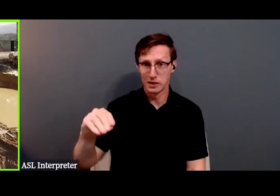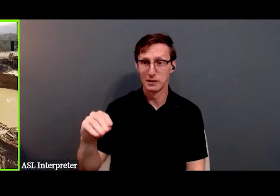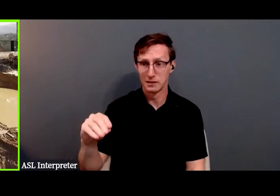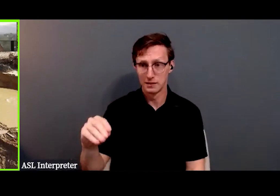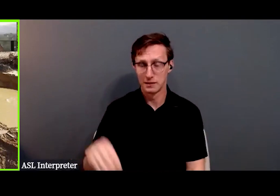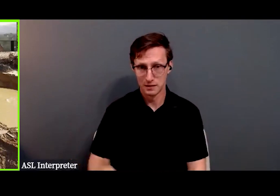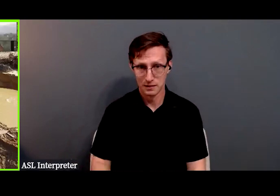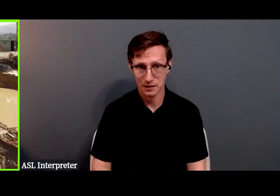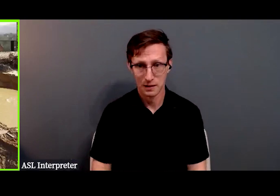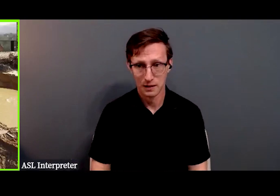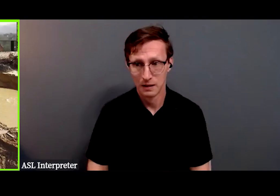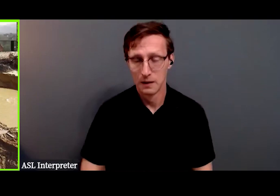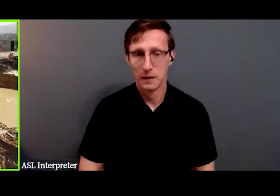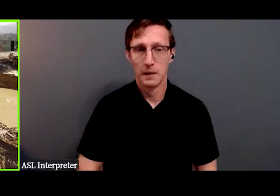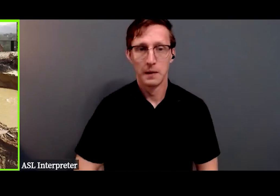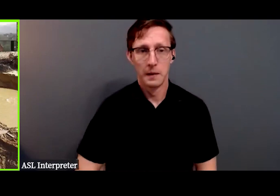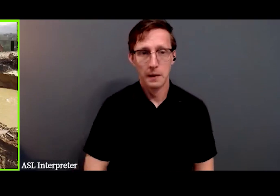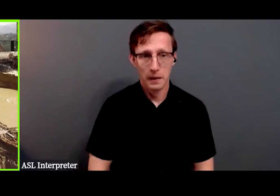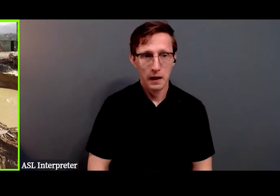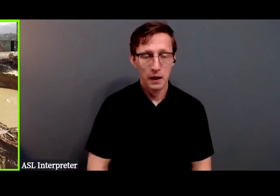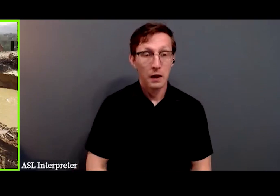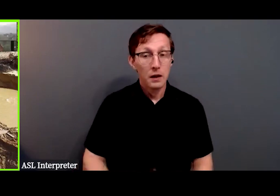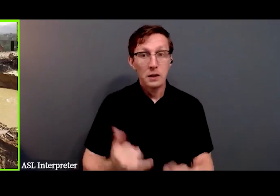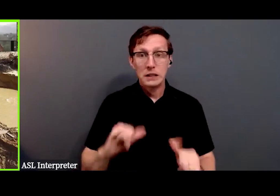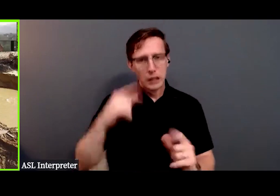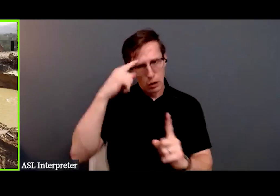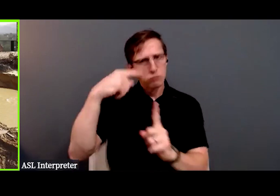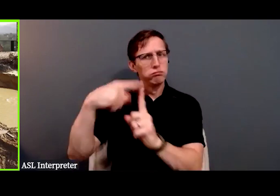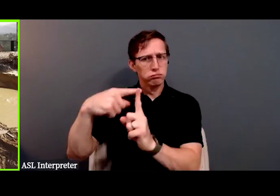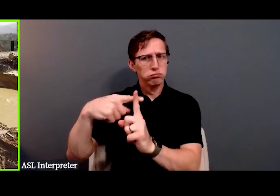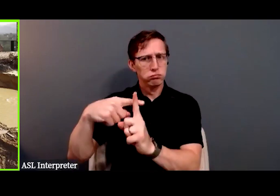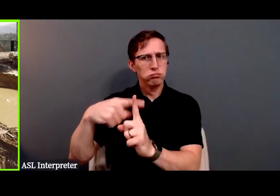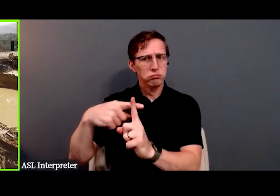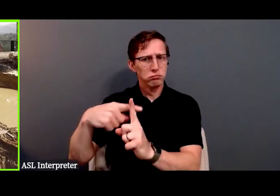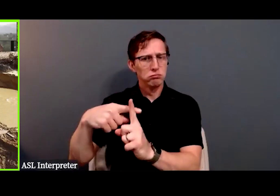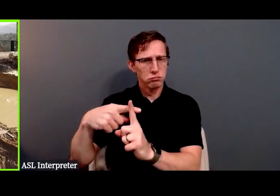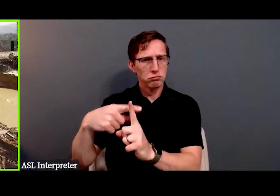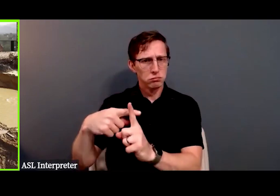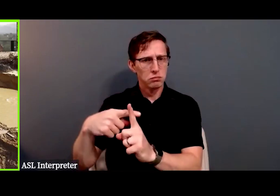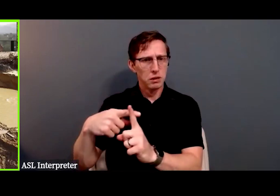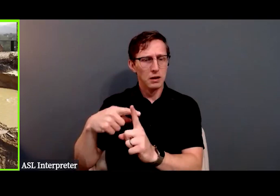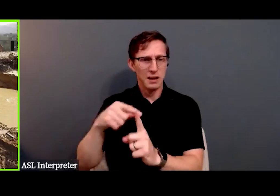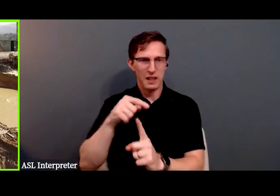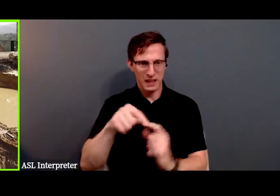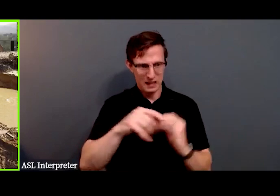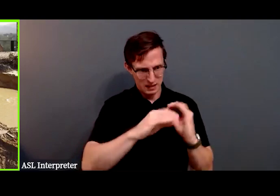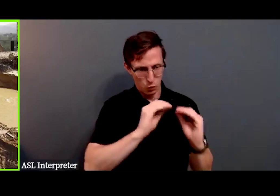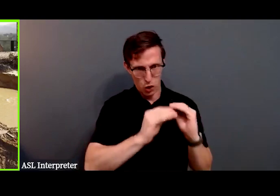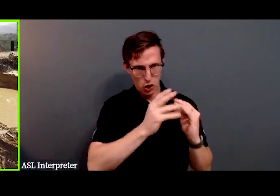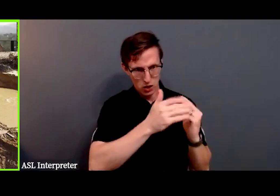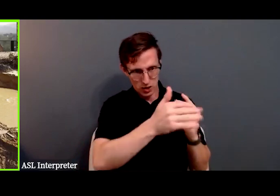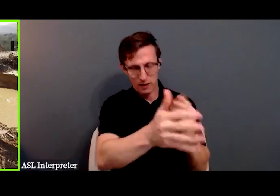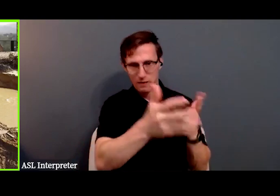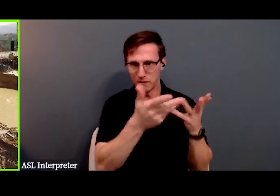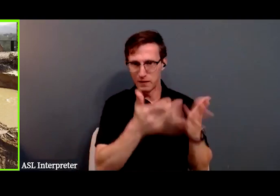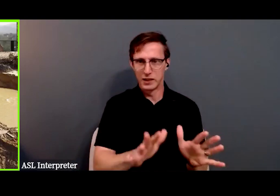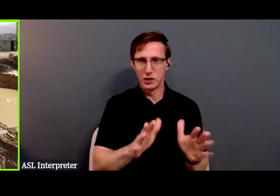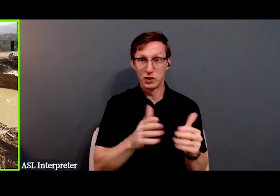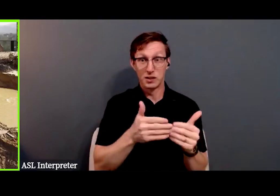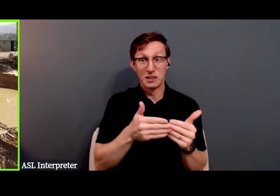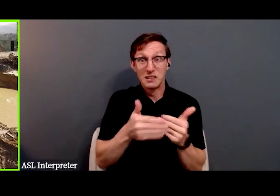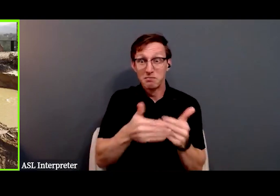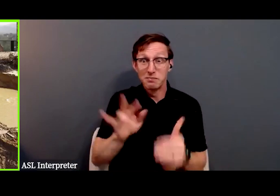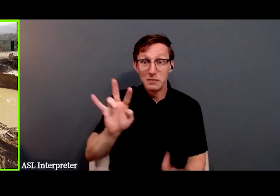And what we are optimistic, we are very hopeful that we can have this work done on the bypass line in 72